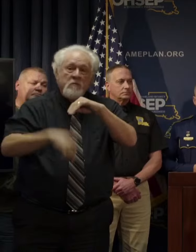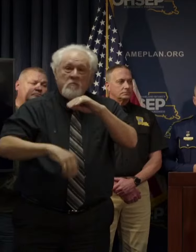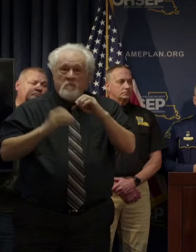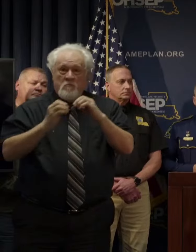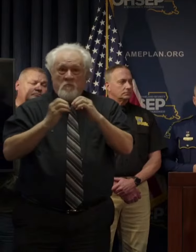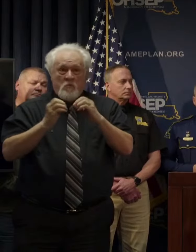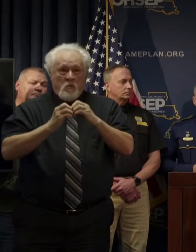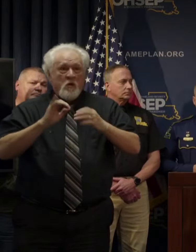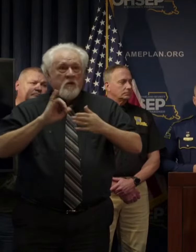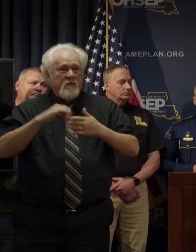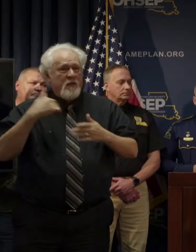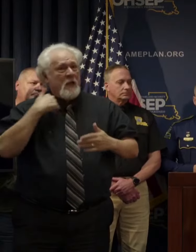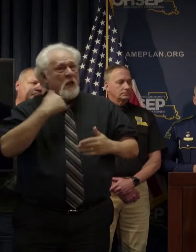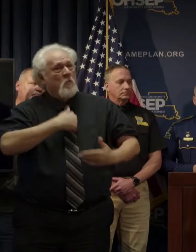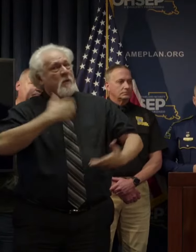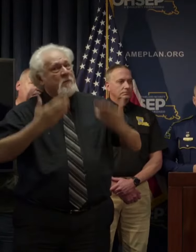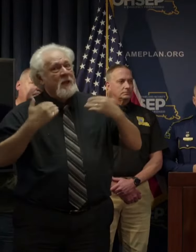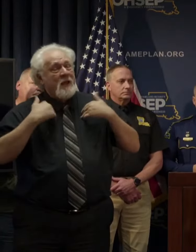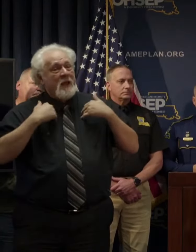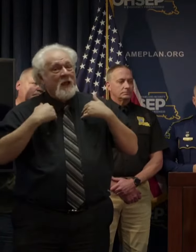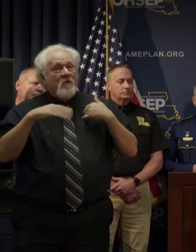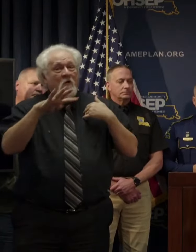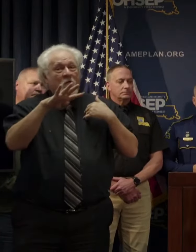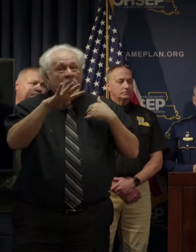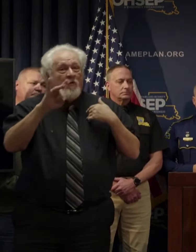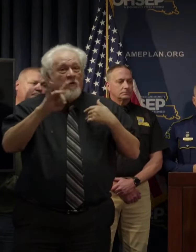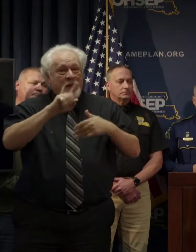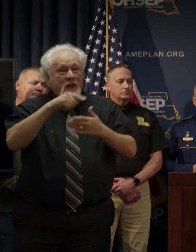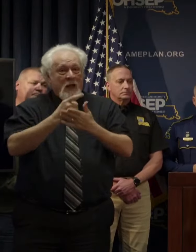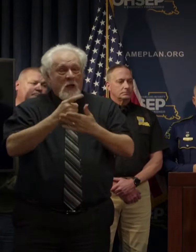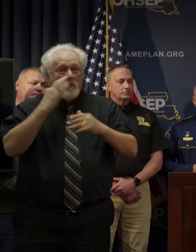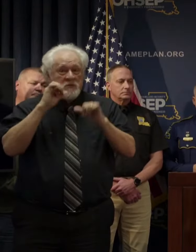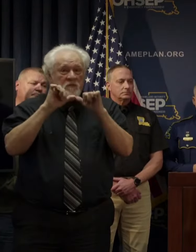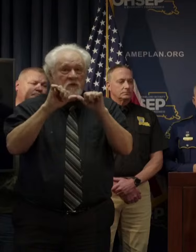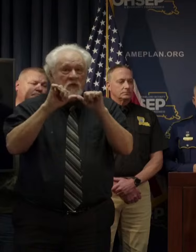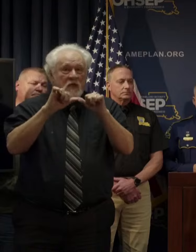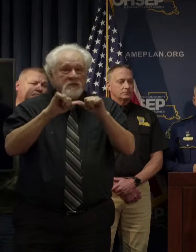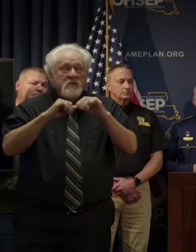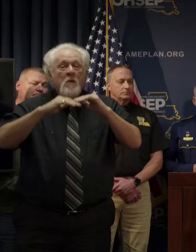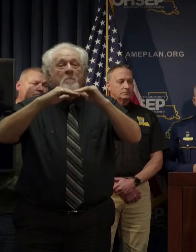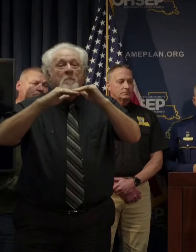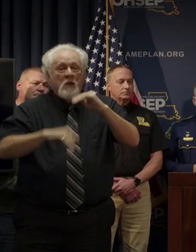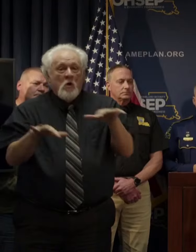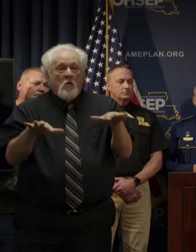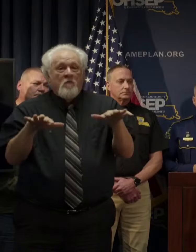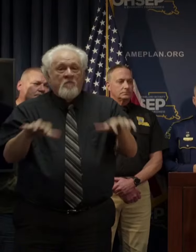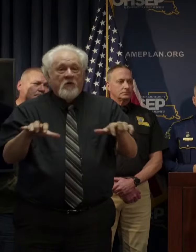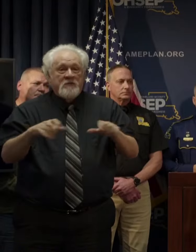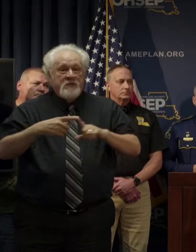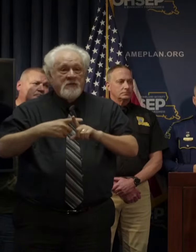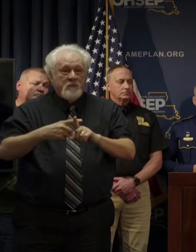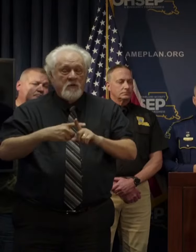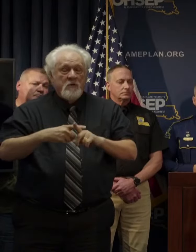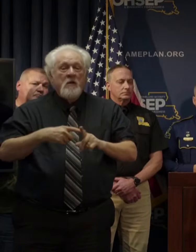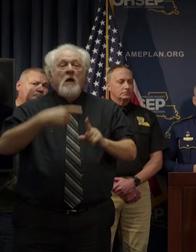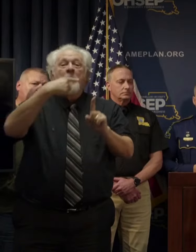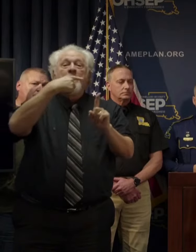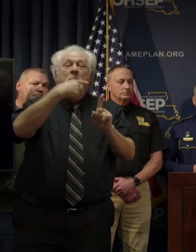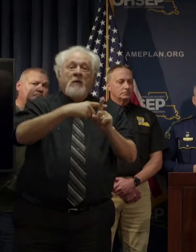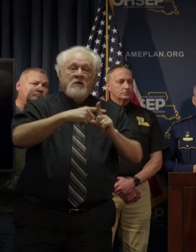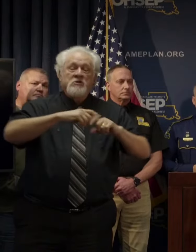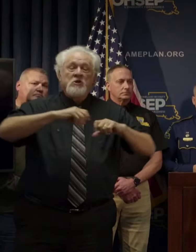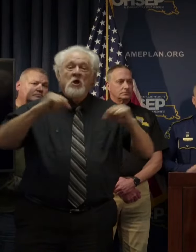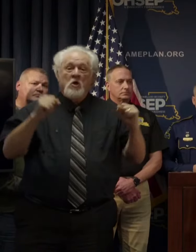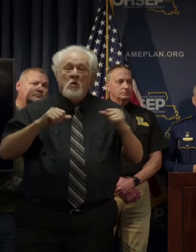detail that we may have over 48 hours of constant below freezing temperatures, along with extremely cold